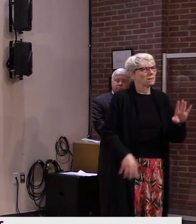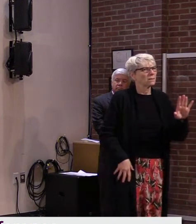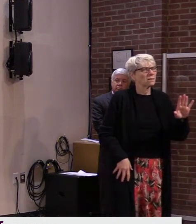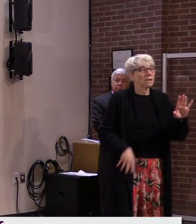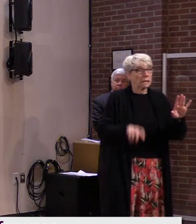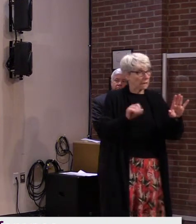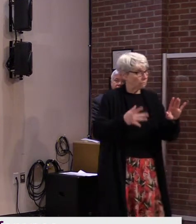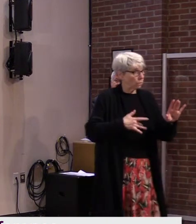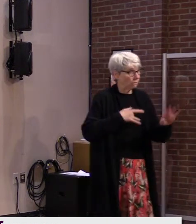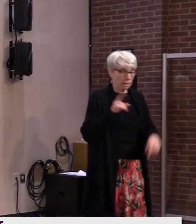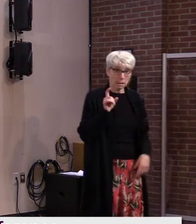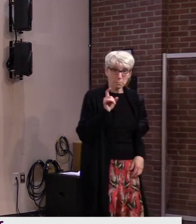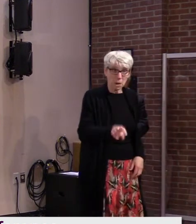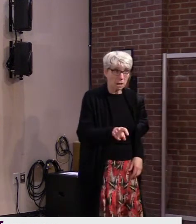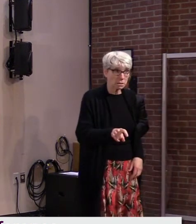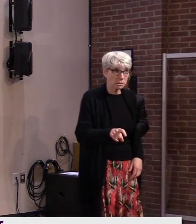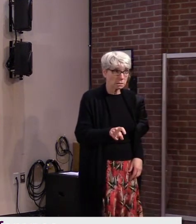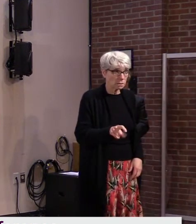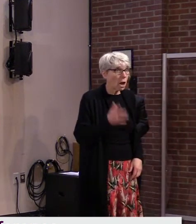we'd do it.